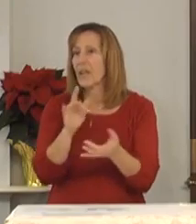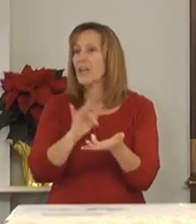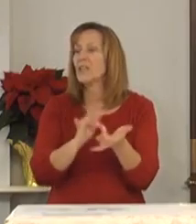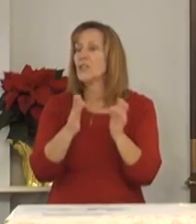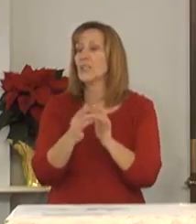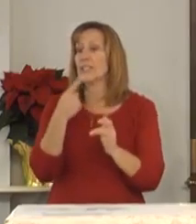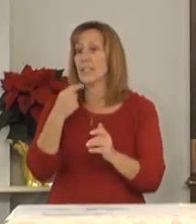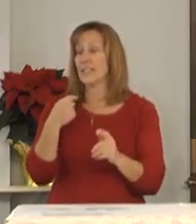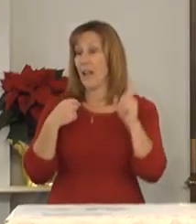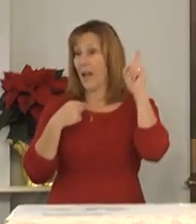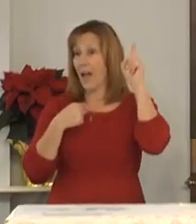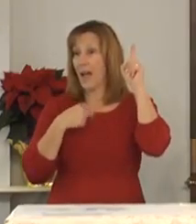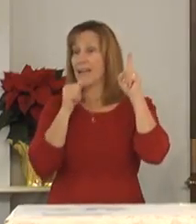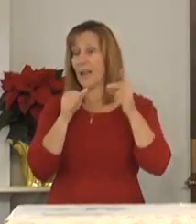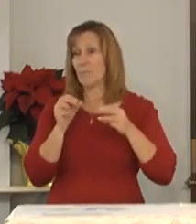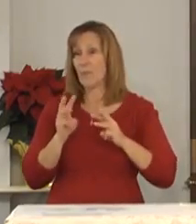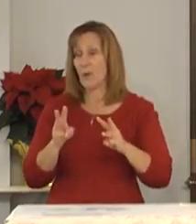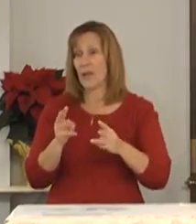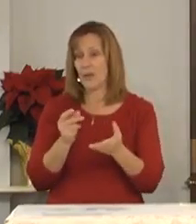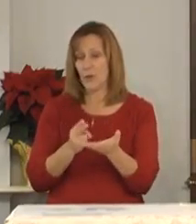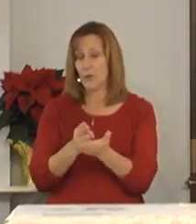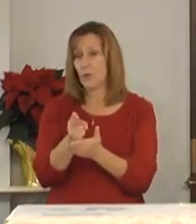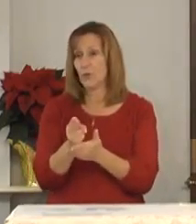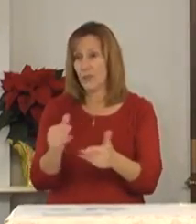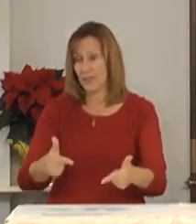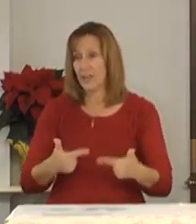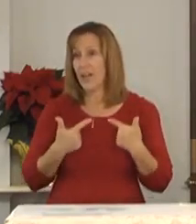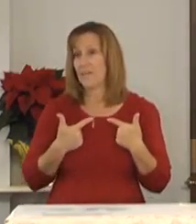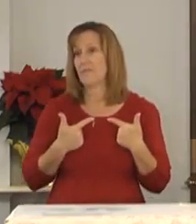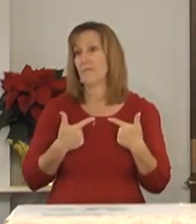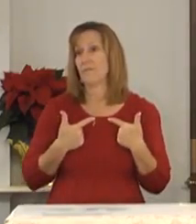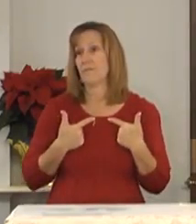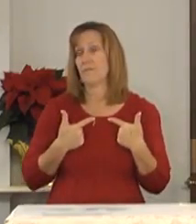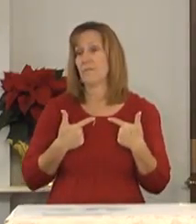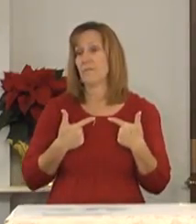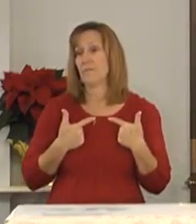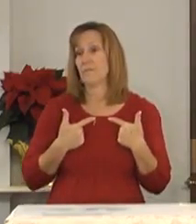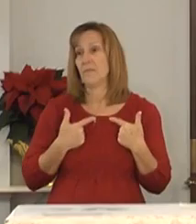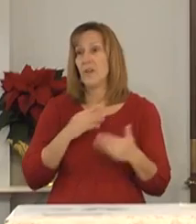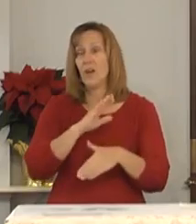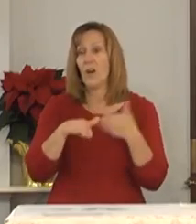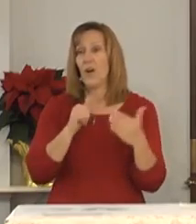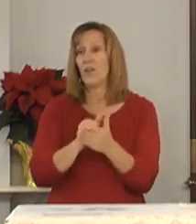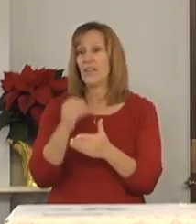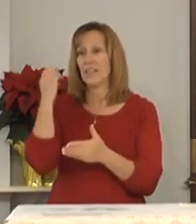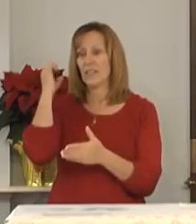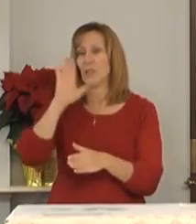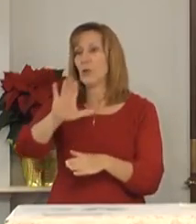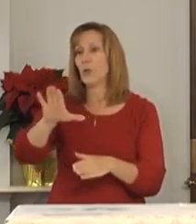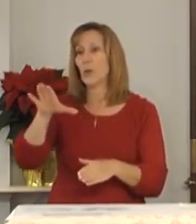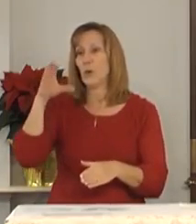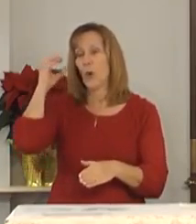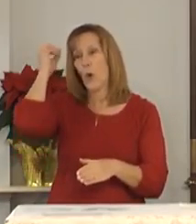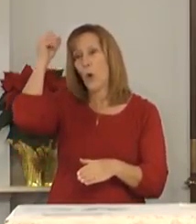Jesus says, "I am the way, the truth, and the life." Well, that's your opinion.